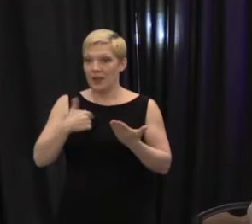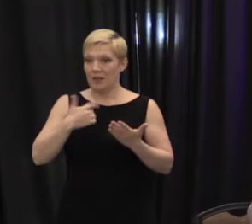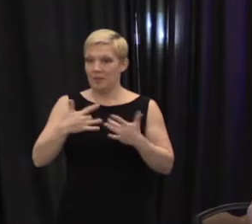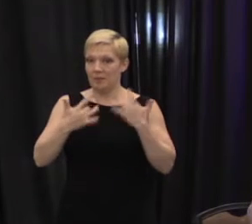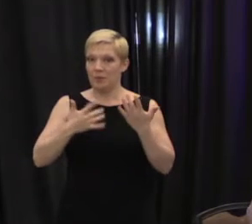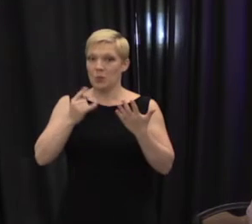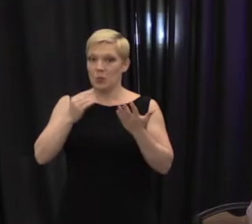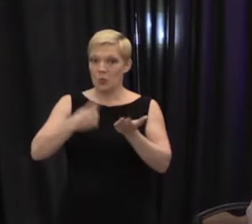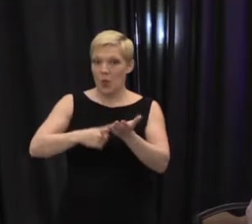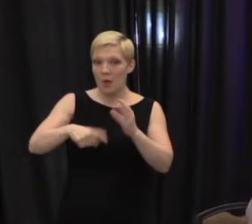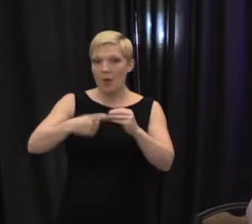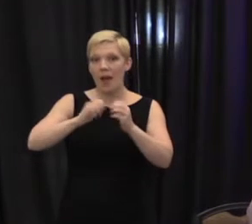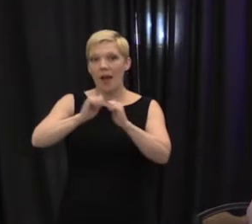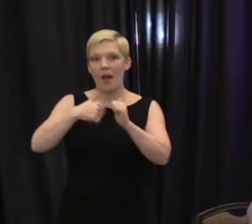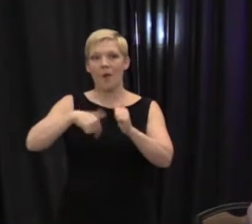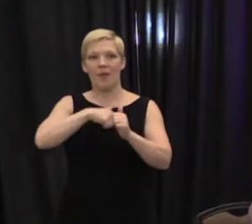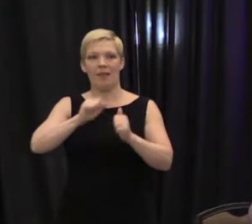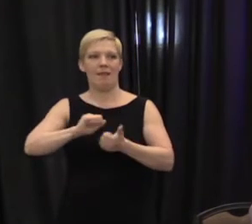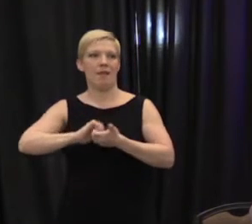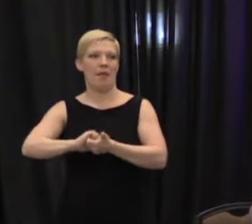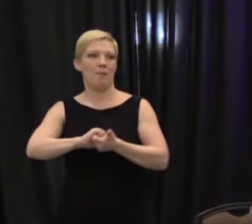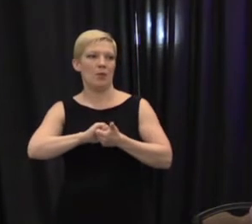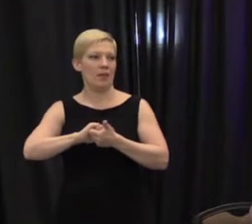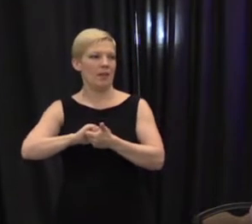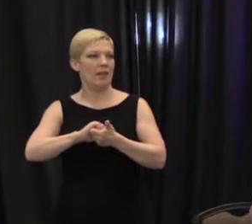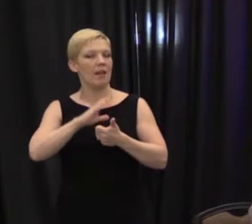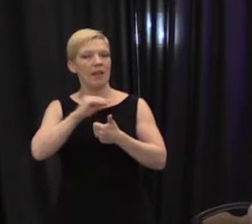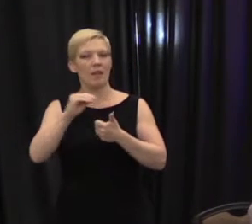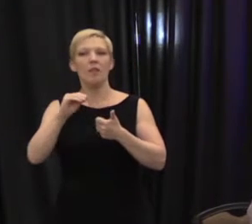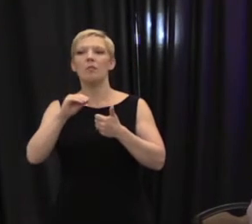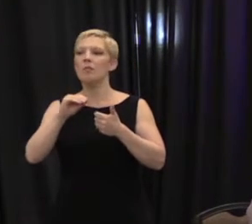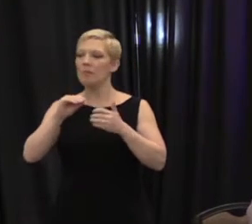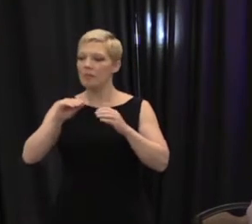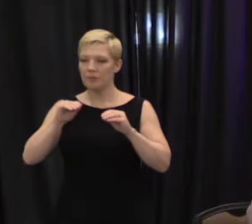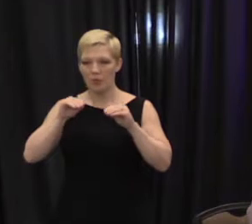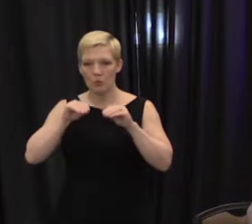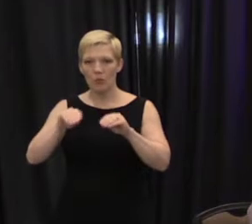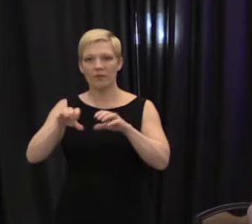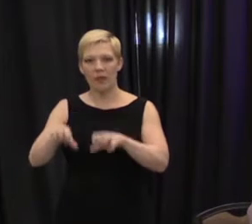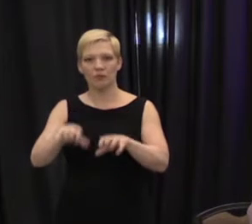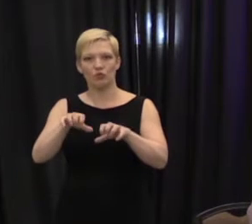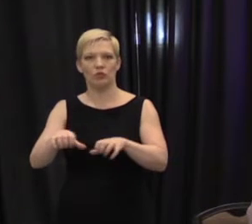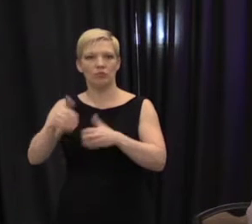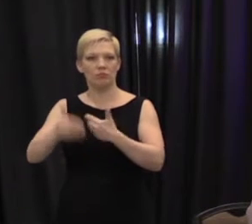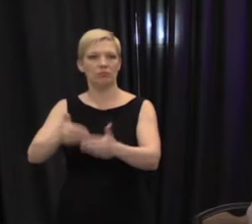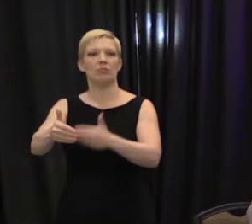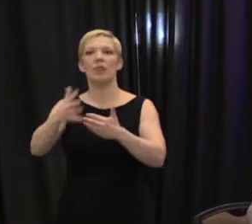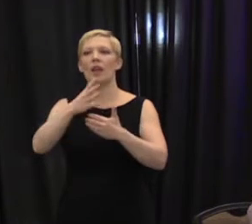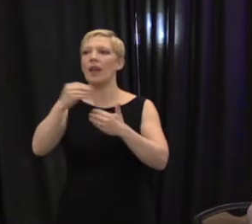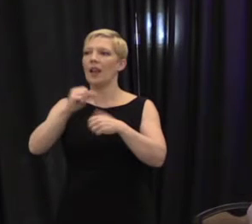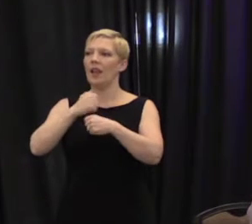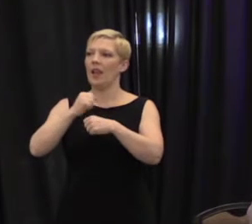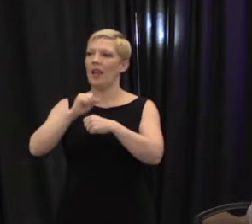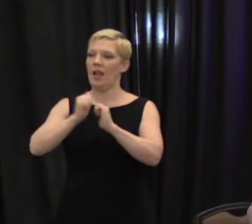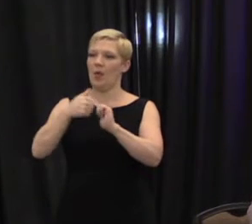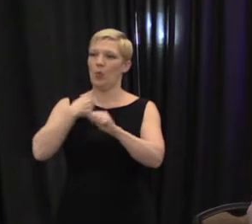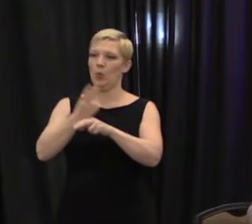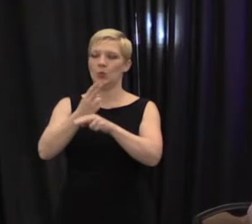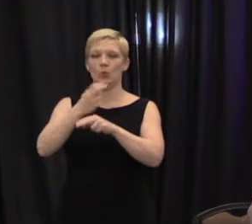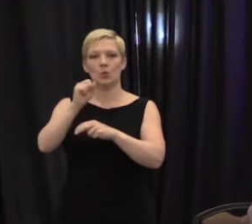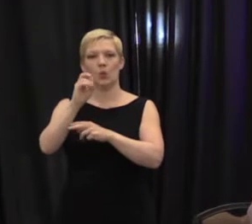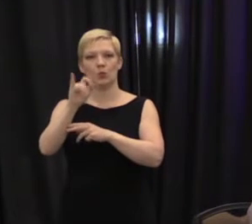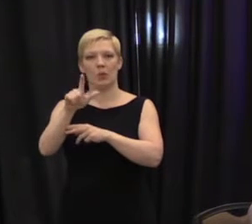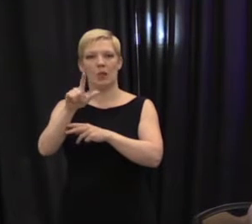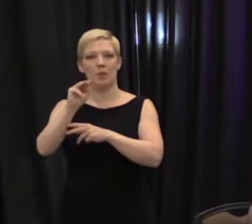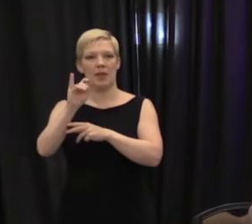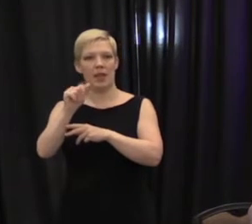which we can kind of collaborate and mobilize with people on the ground, and also figure out ways we can work both on social media platforms and in real